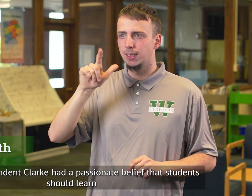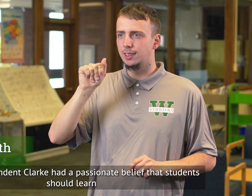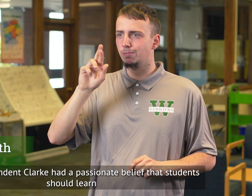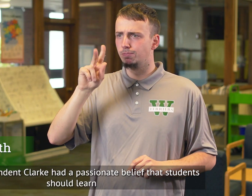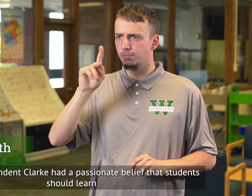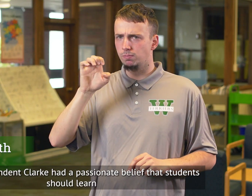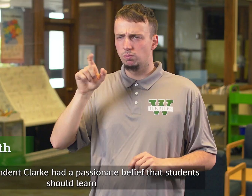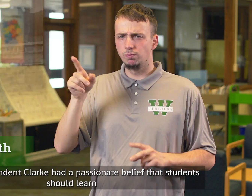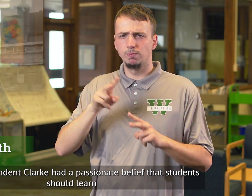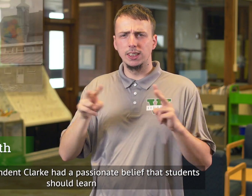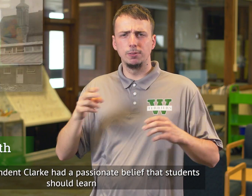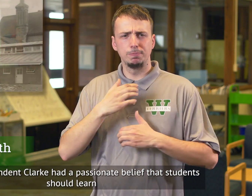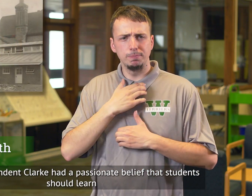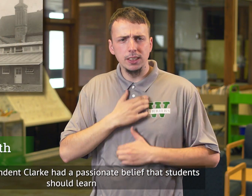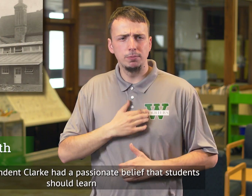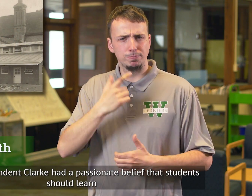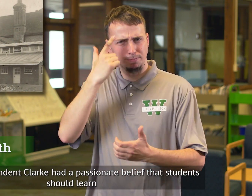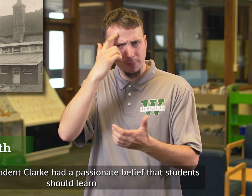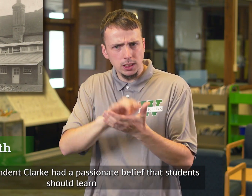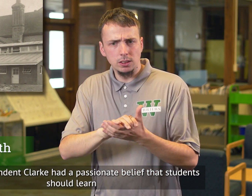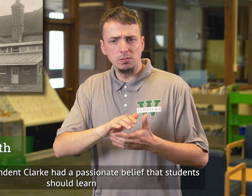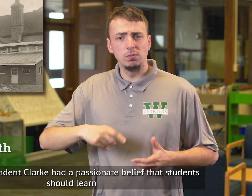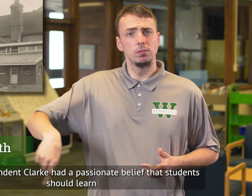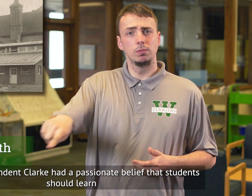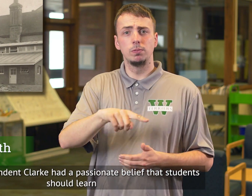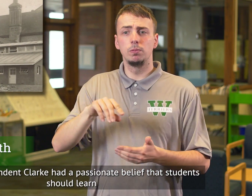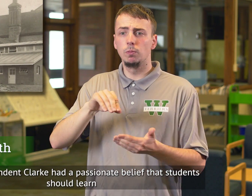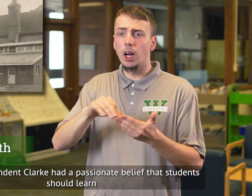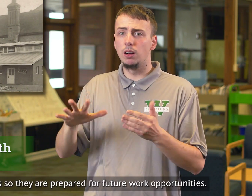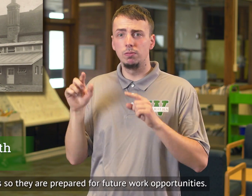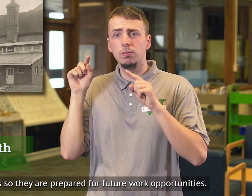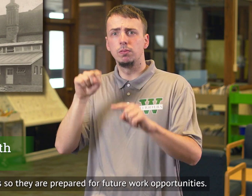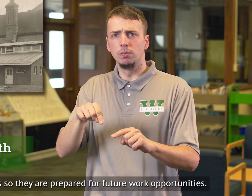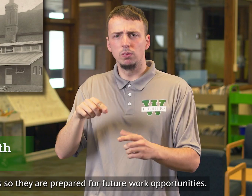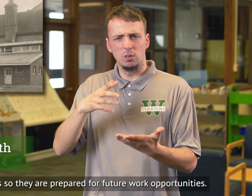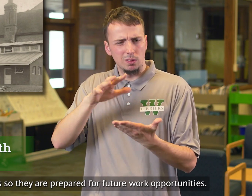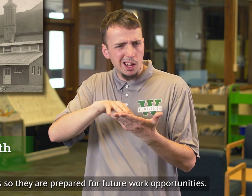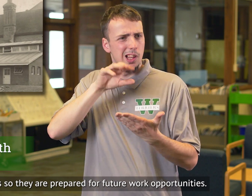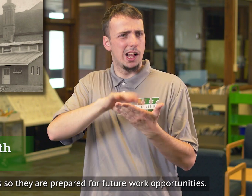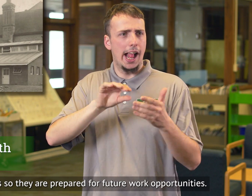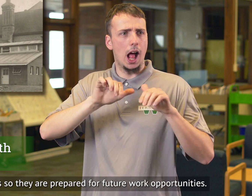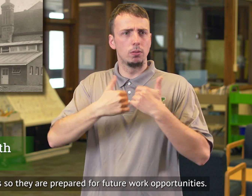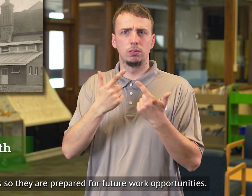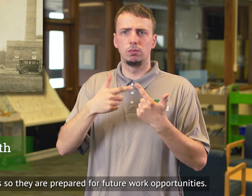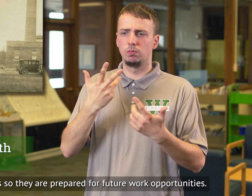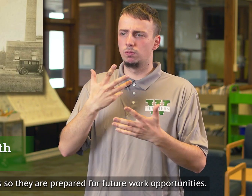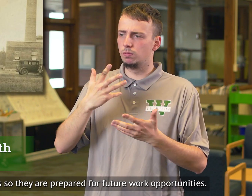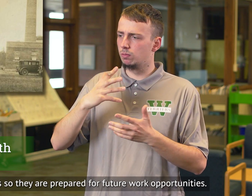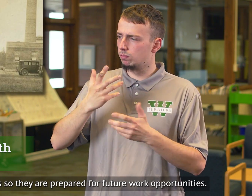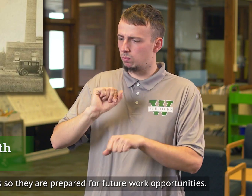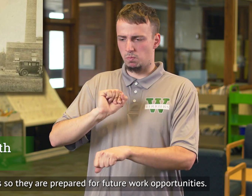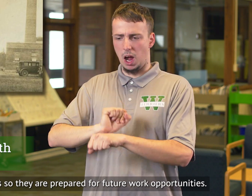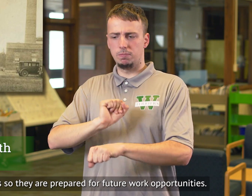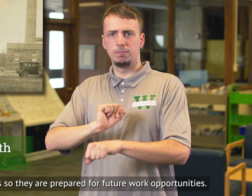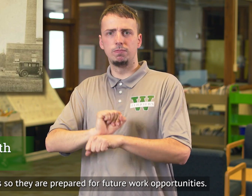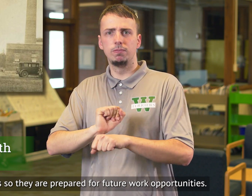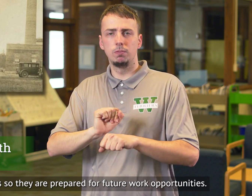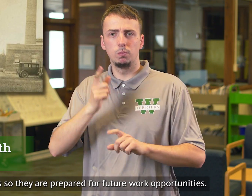Clark, had a passionate belief that students should learn vocational skills so they're prepared for future work